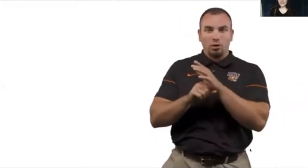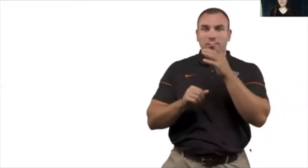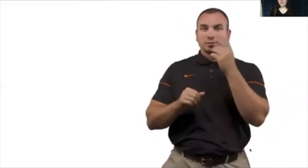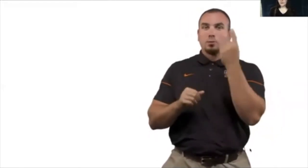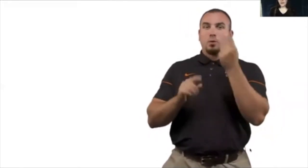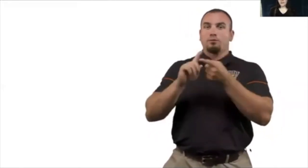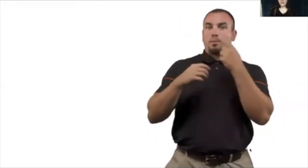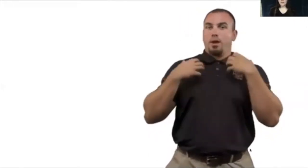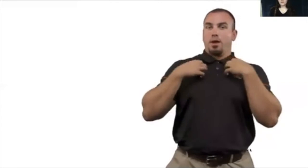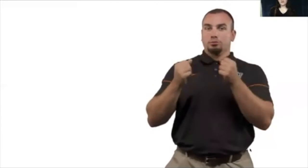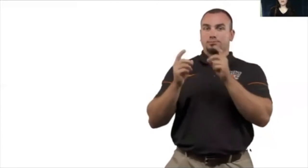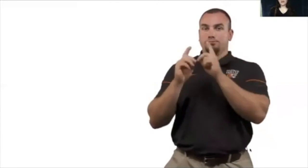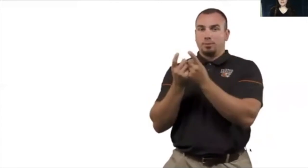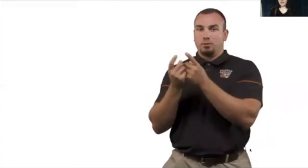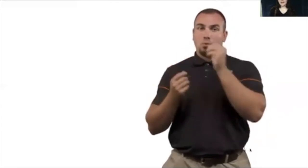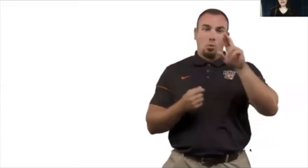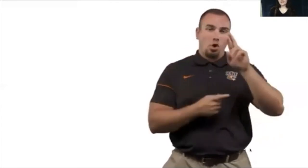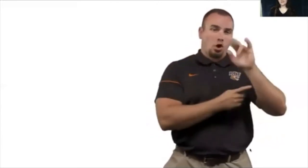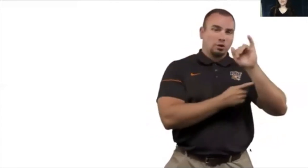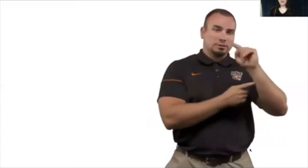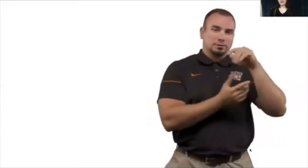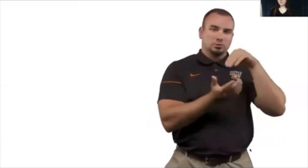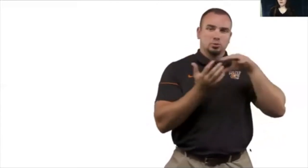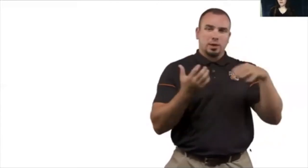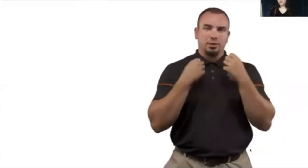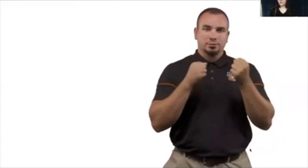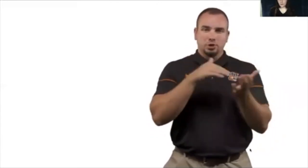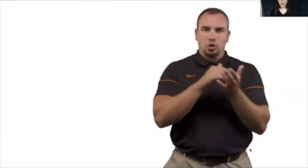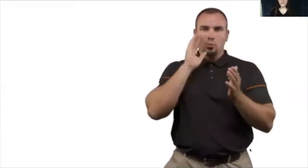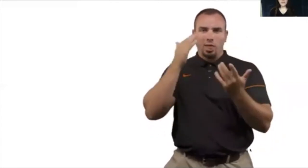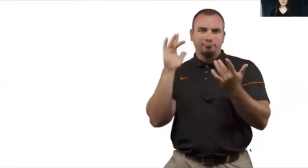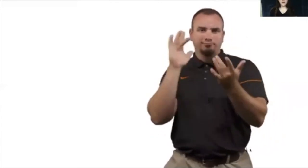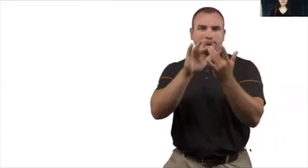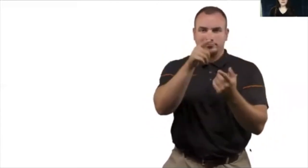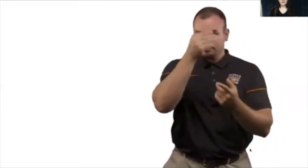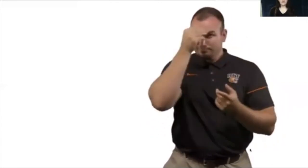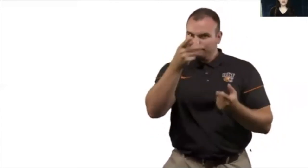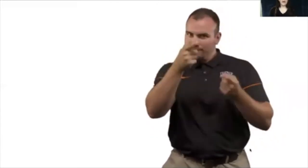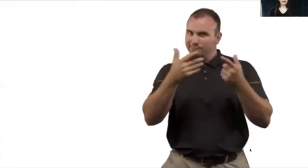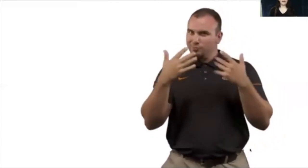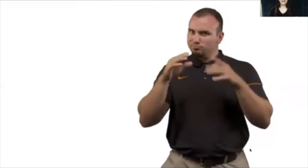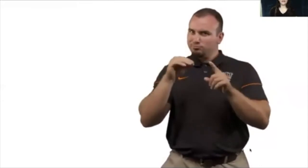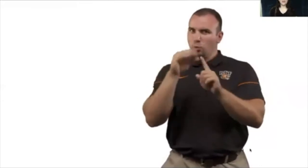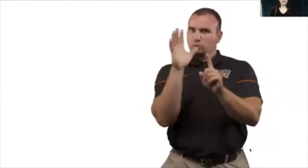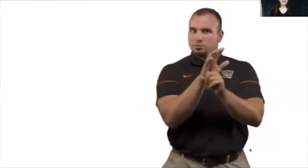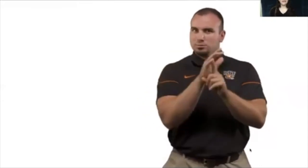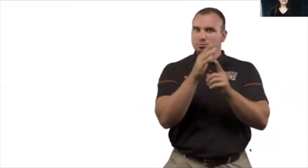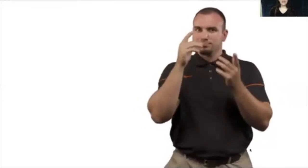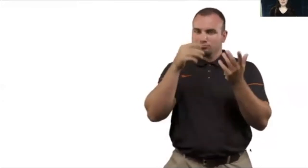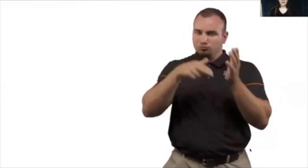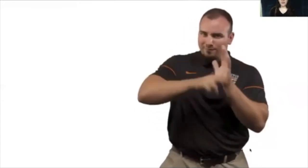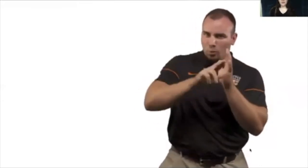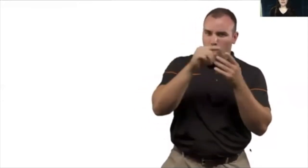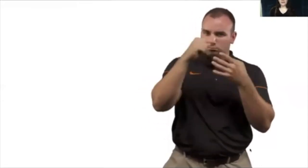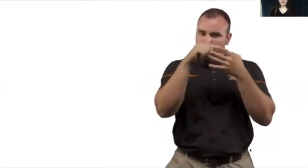And if you might have been exposed to COVID-19, again, someone from the health department or RIT Student Health Center will go ahead and contact you to let you